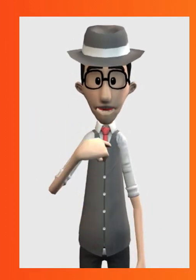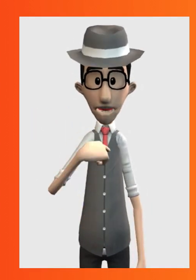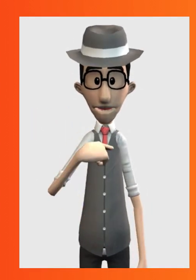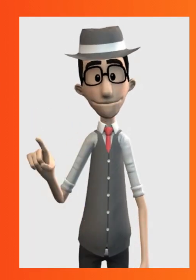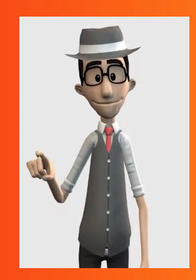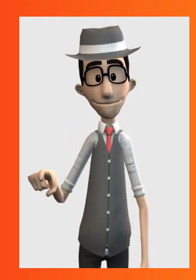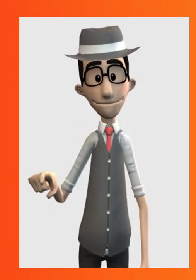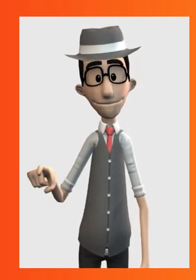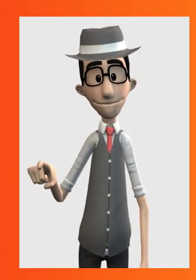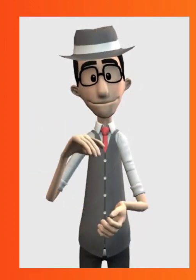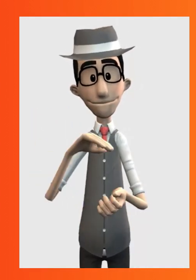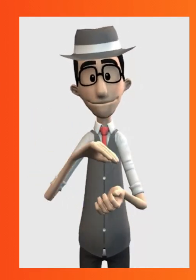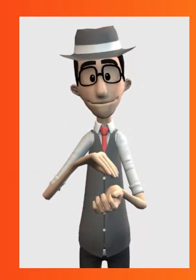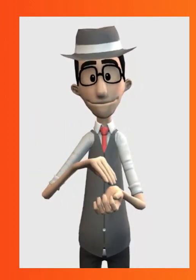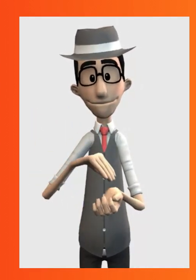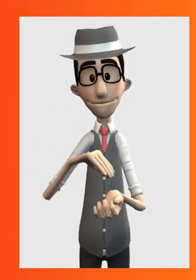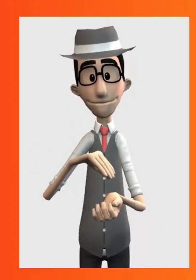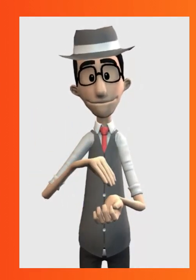I need a doctor.